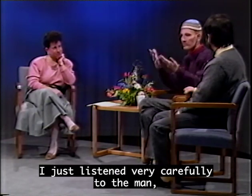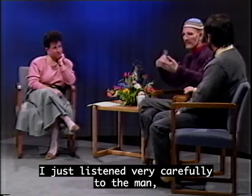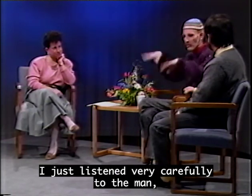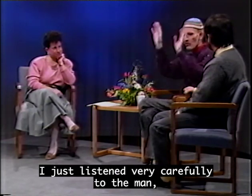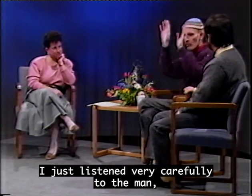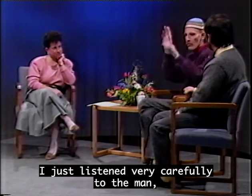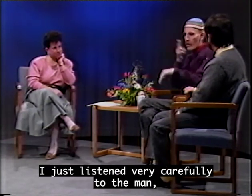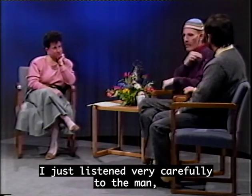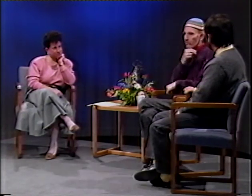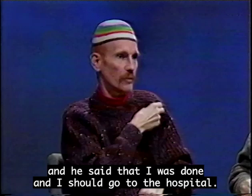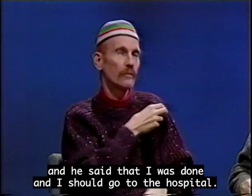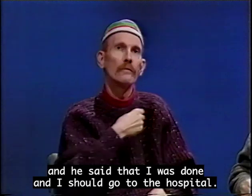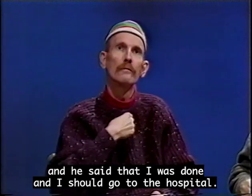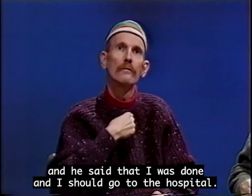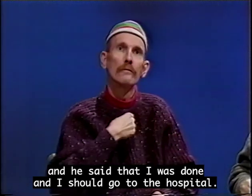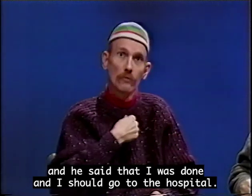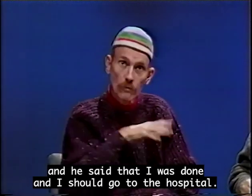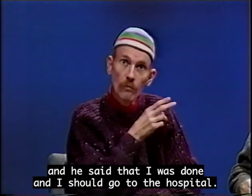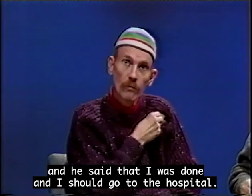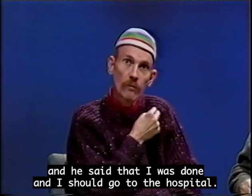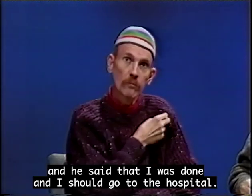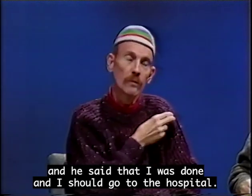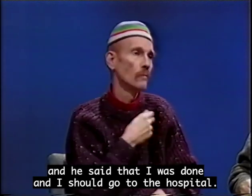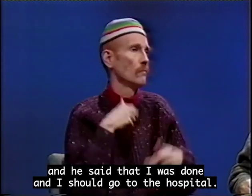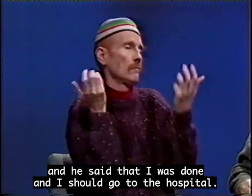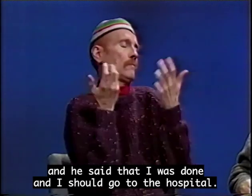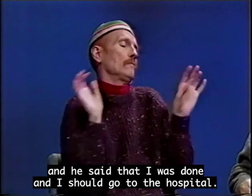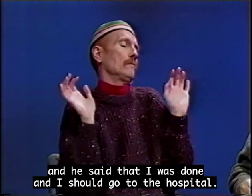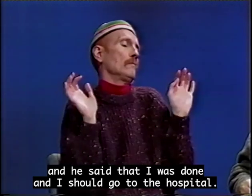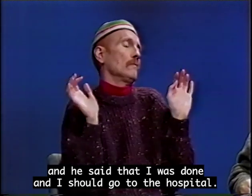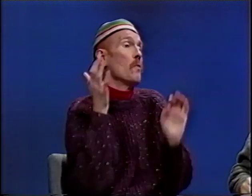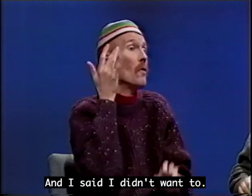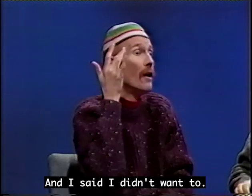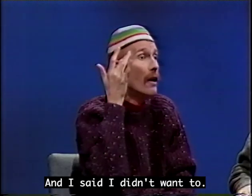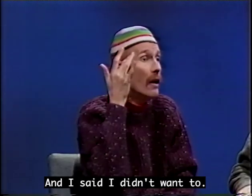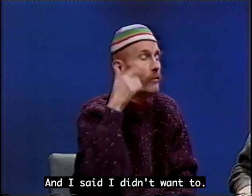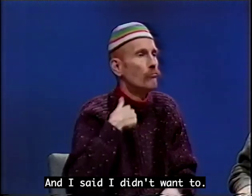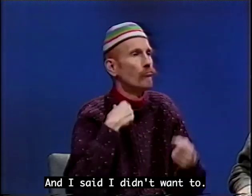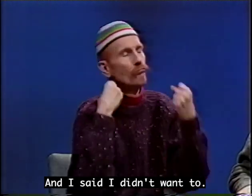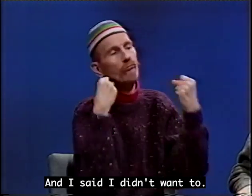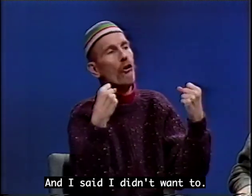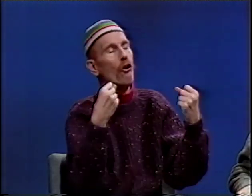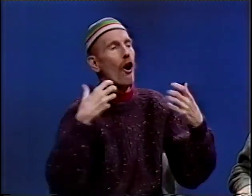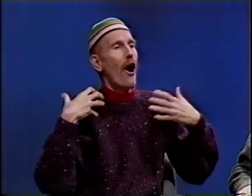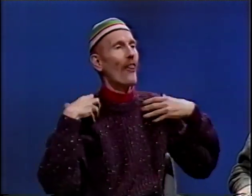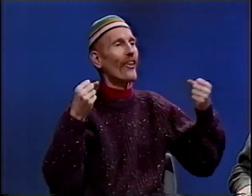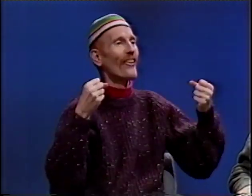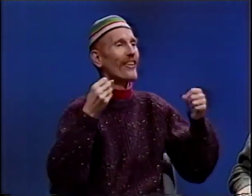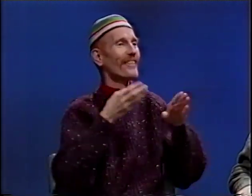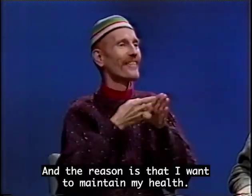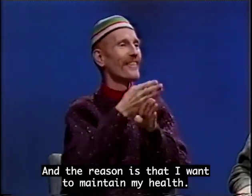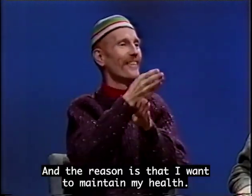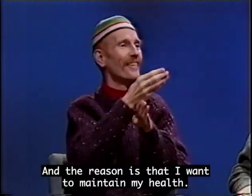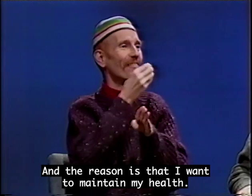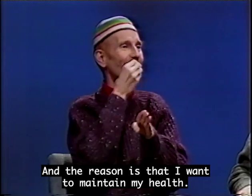listened very carefully to the man, and he said that I was done and I should go to the hospital. And I said I didn't want to. And the reason is that I